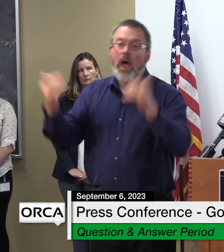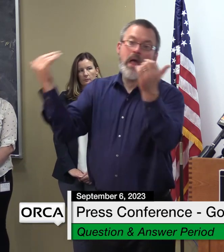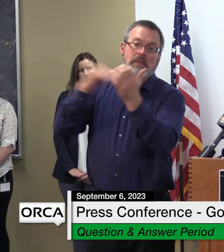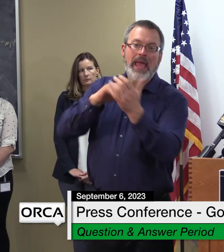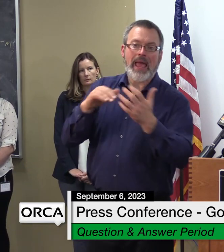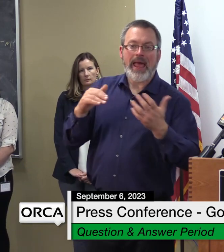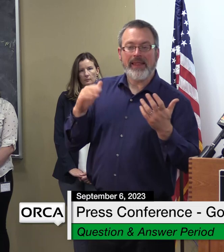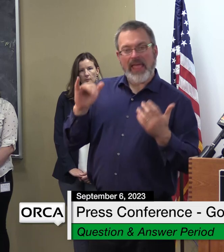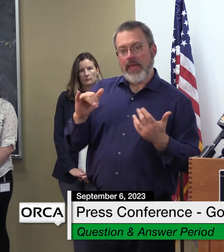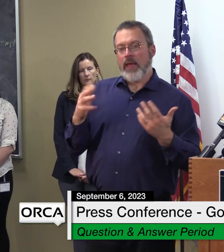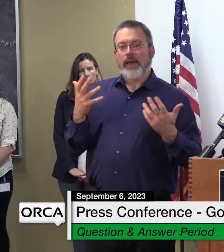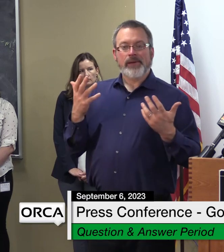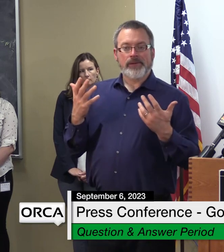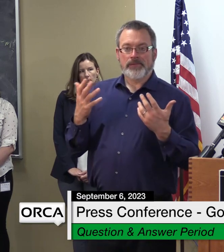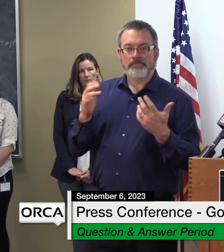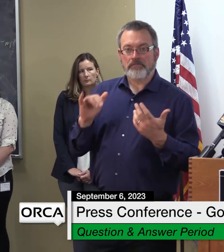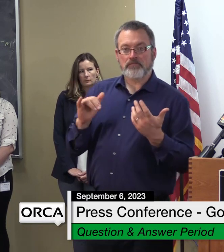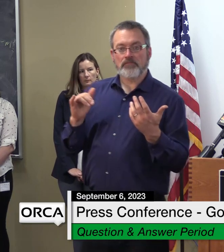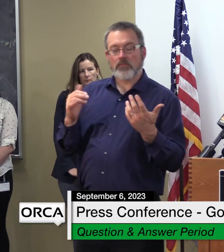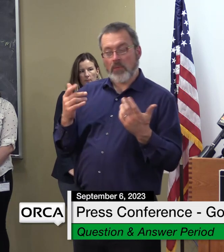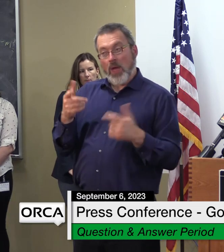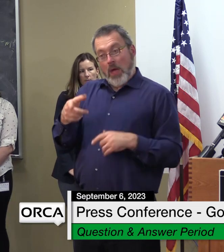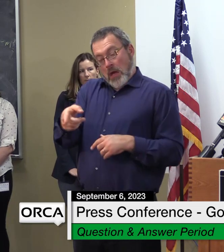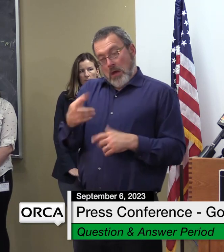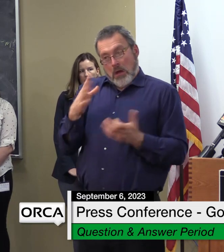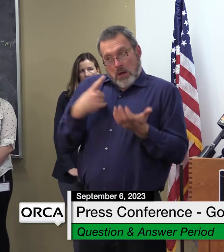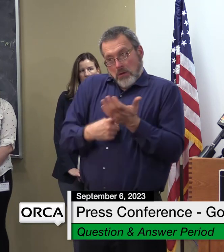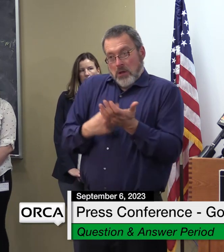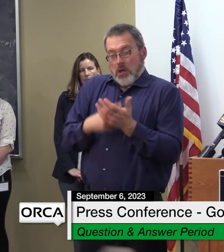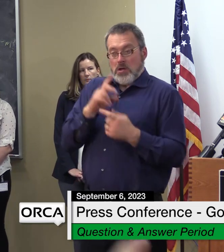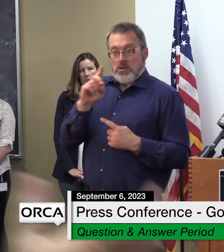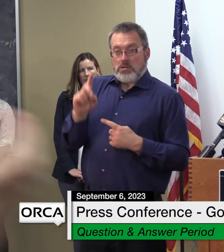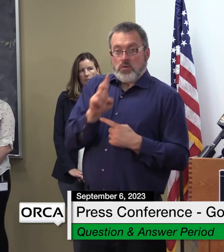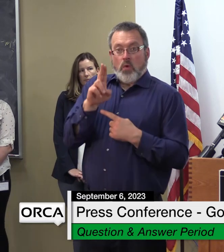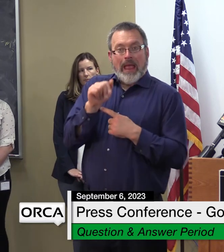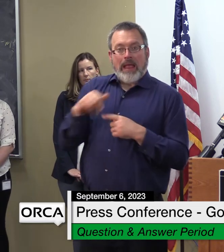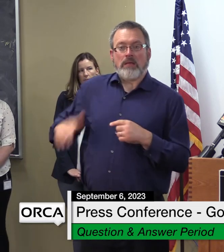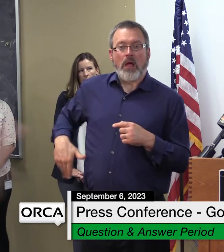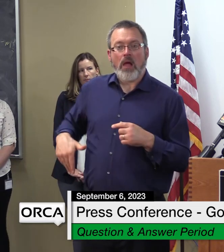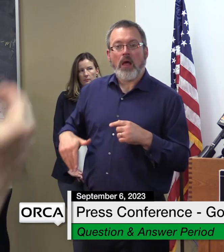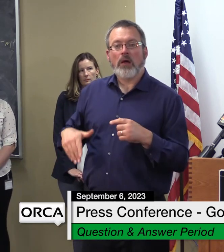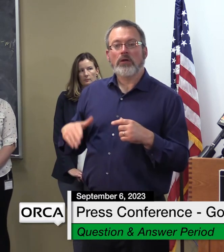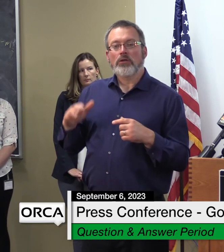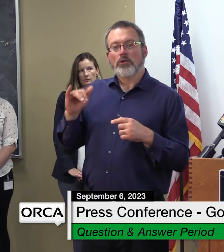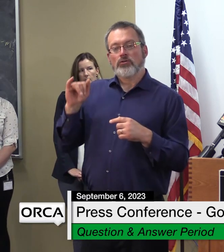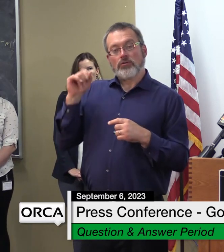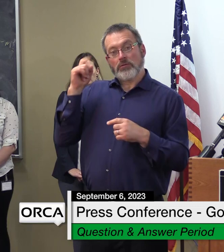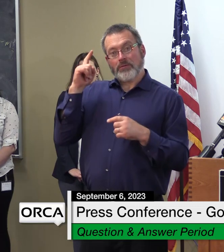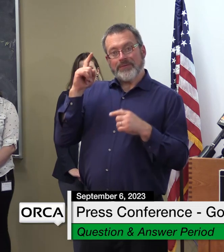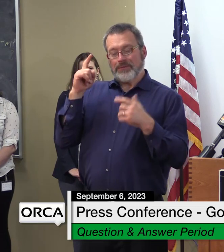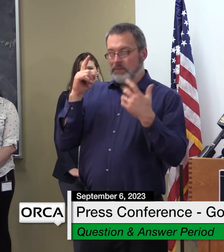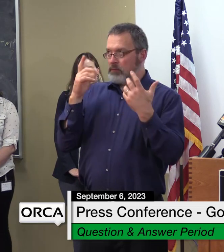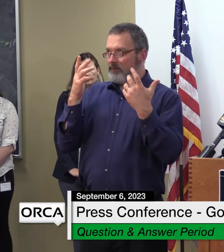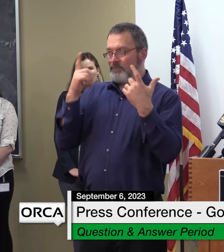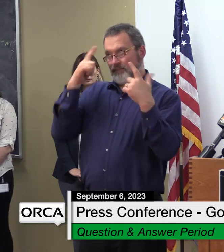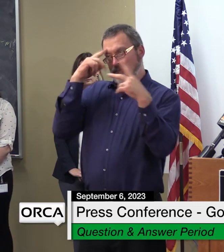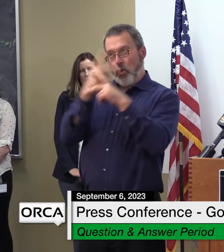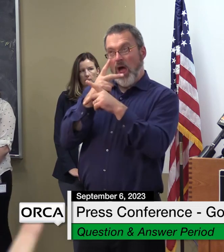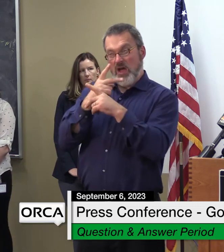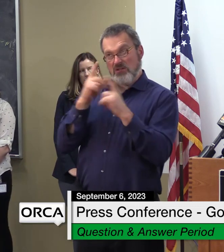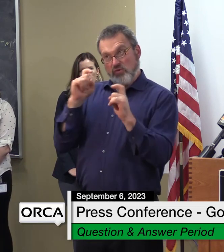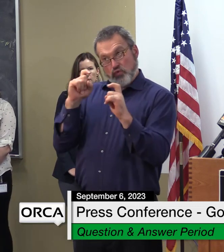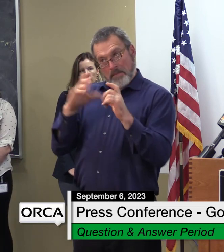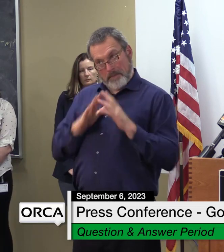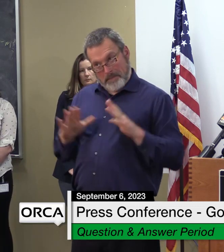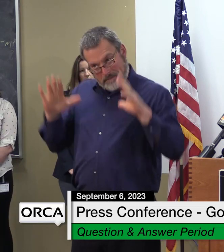the DUA in particular, but more about the concept of do I rebuild or do I just pull the plug at this